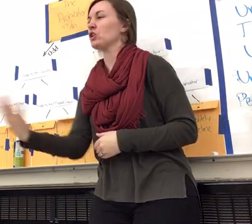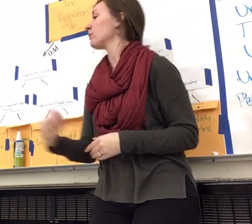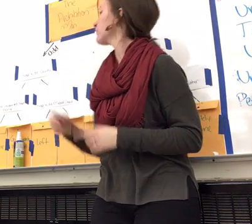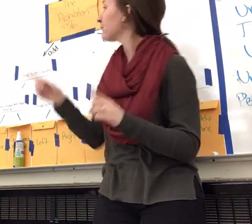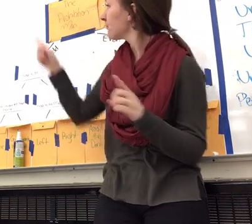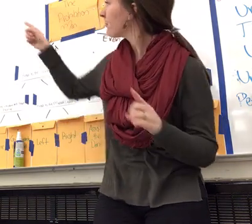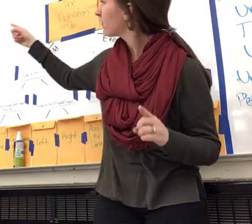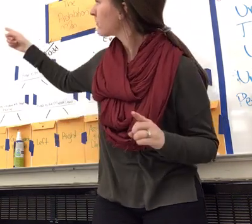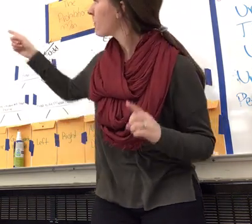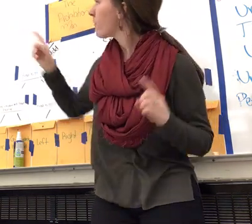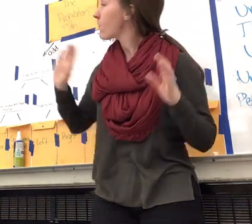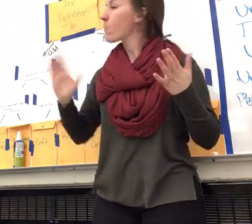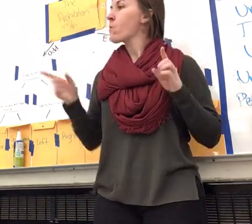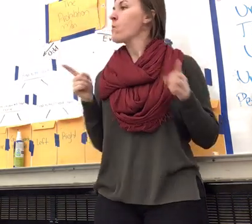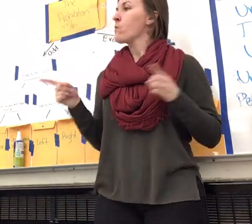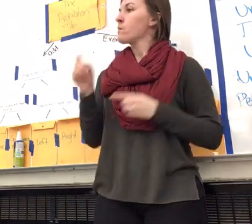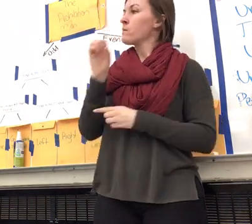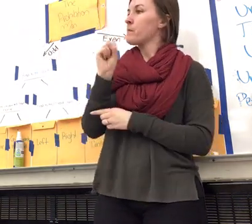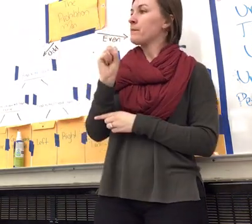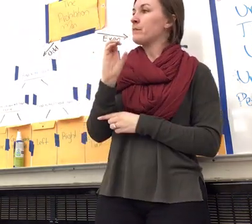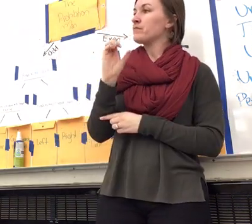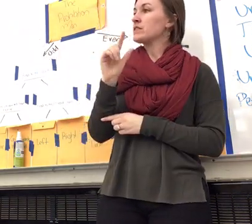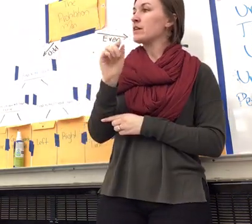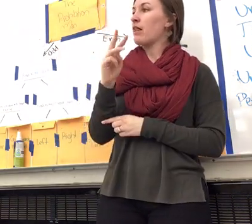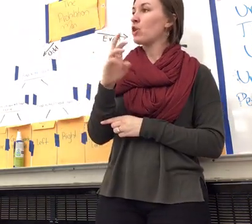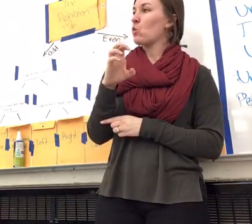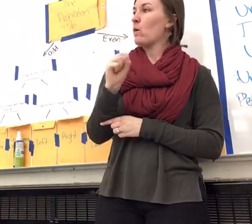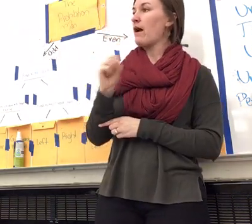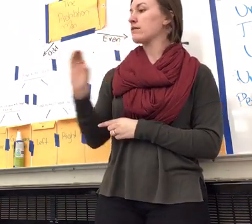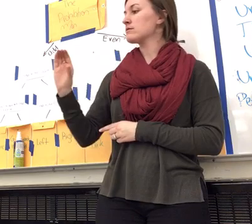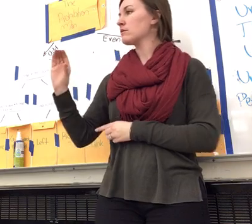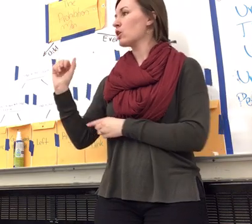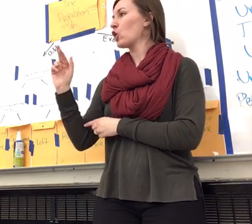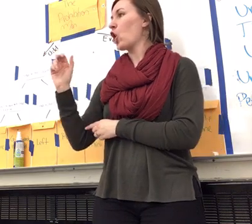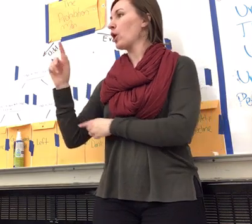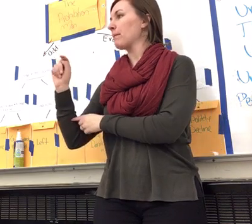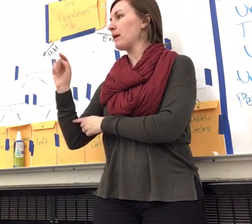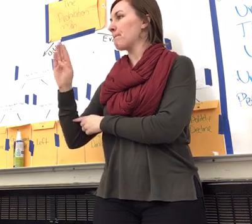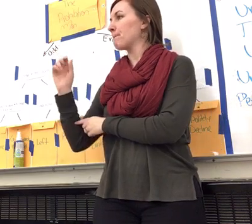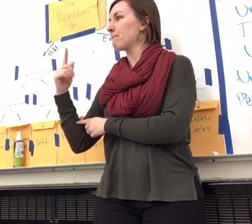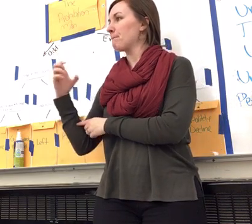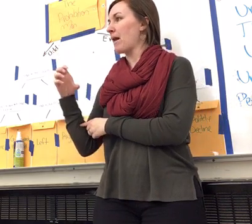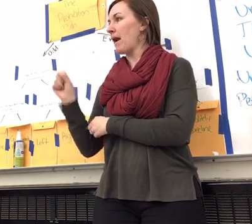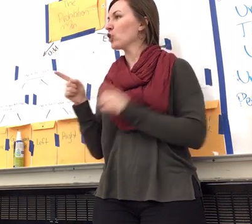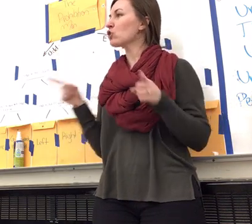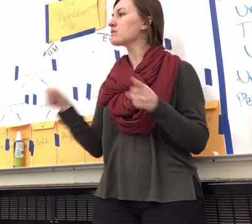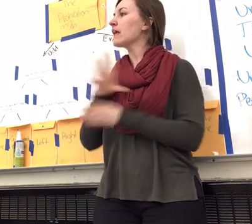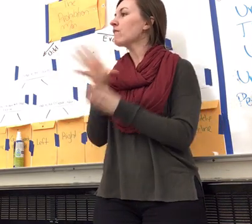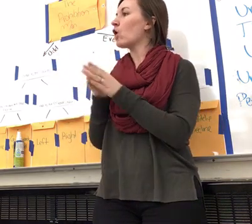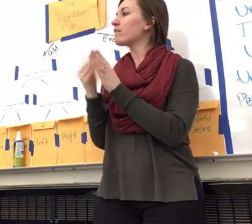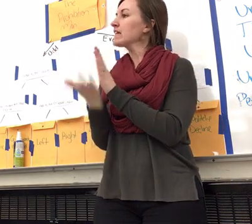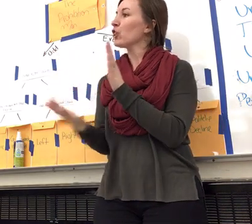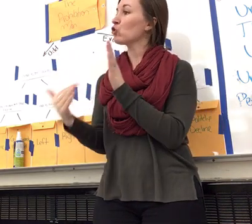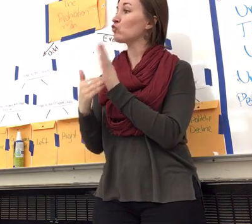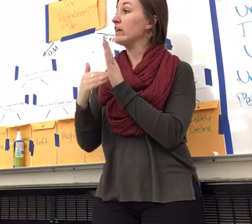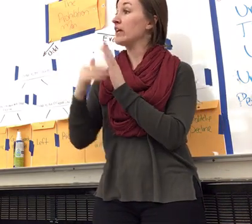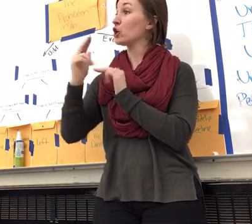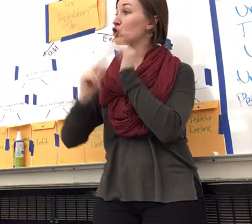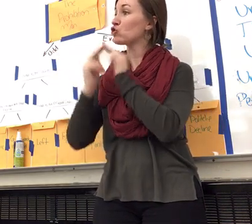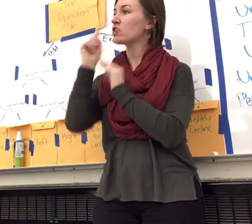and carpetbaggers. So these are going to be the people that are going to be in the Reconstruction South. So in the Reconstruction South, remember, they're going to be the taking